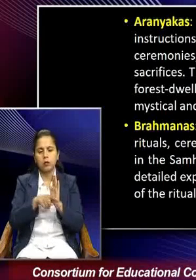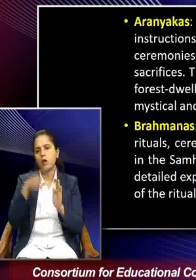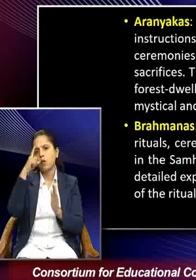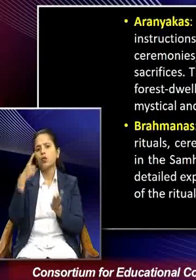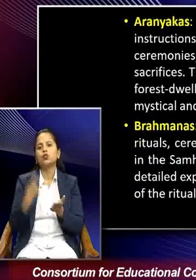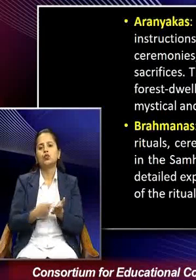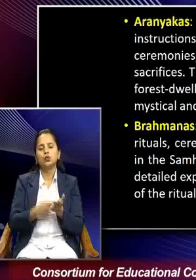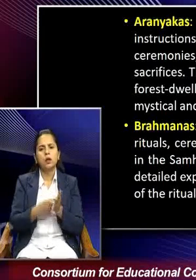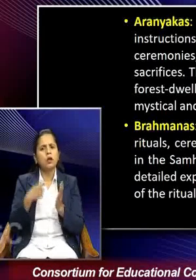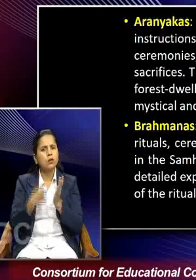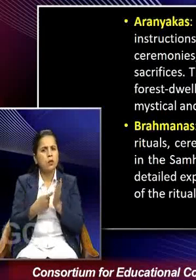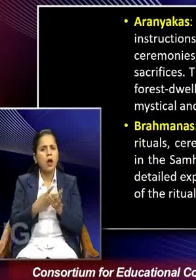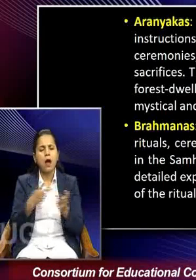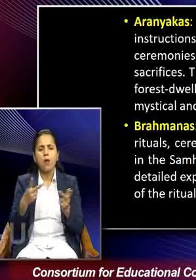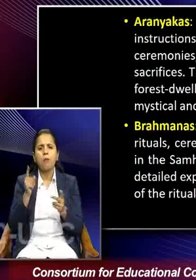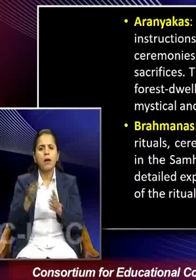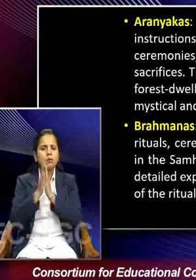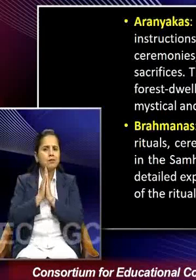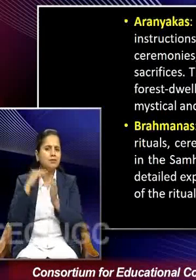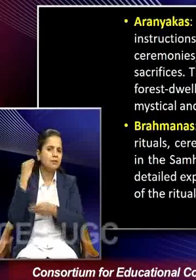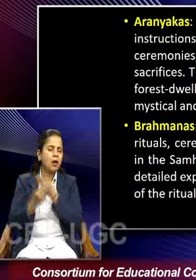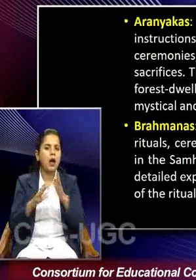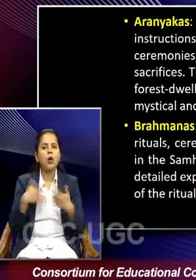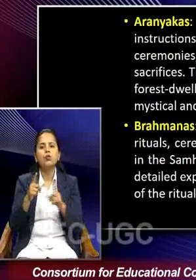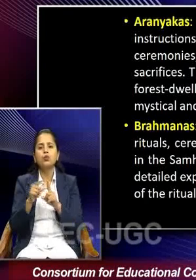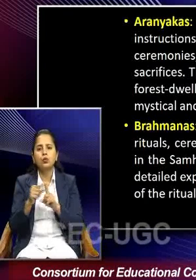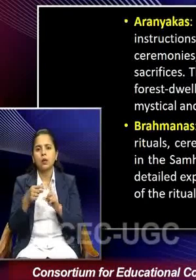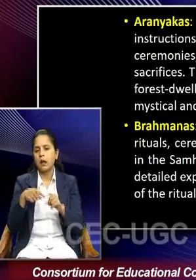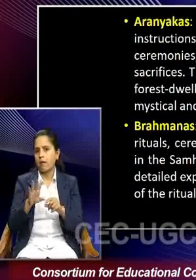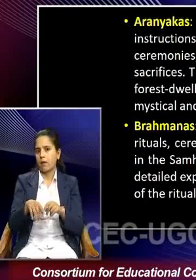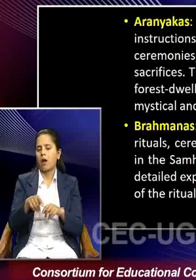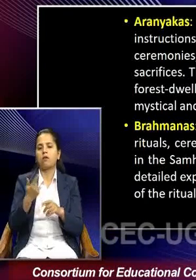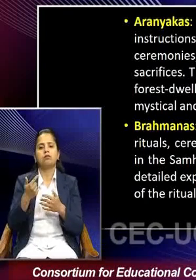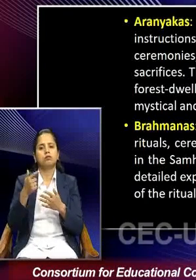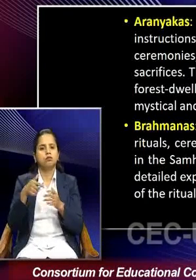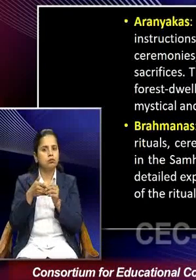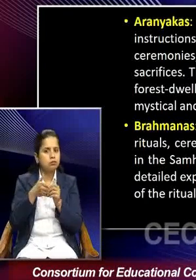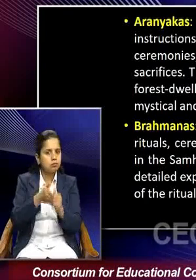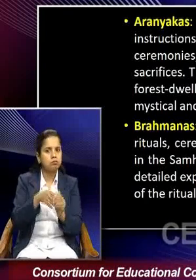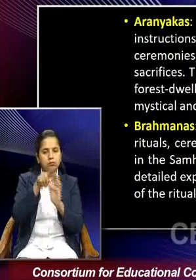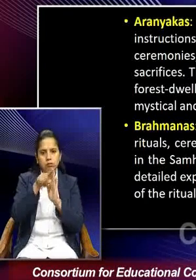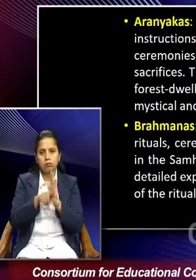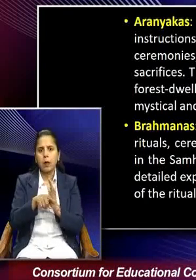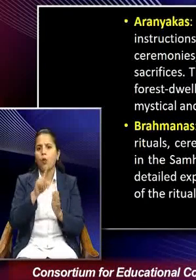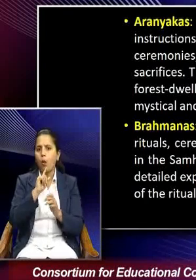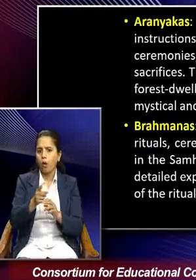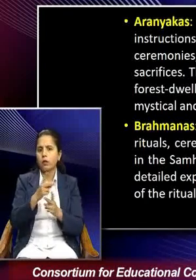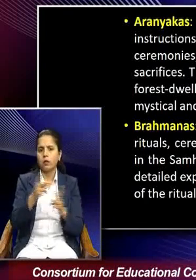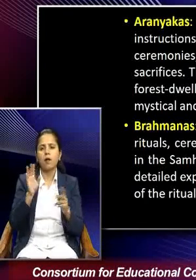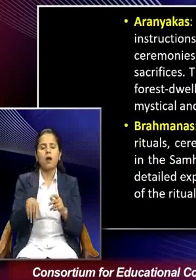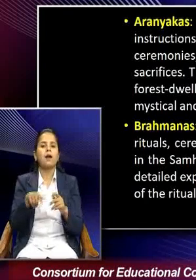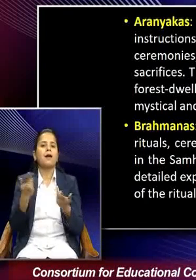that how rituals have to be performed. So they give instructions and guidelines how these rituals and